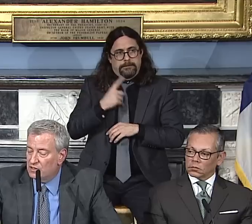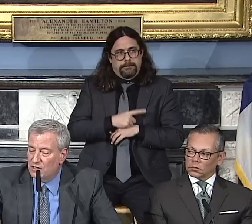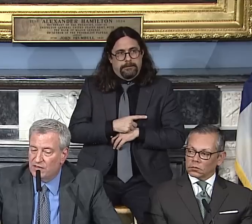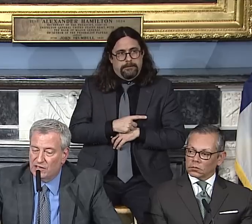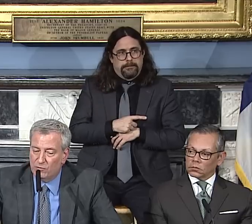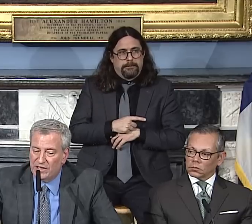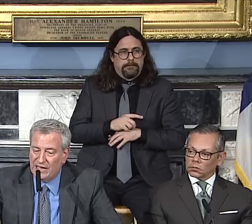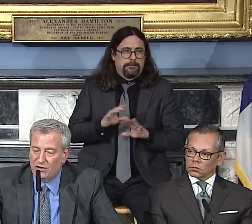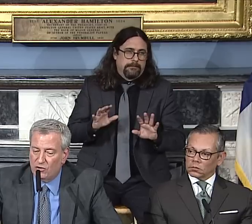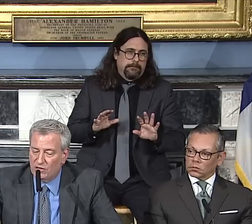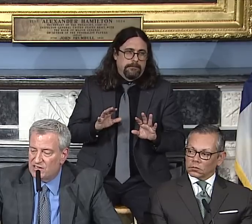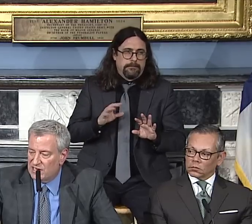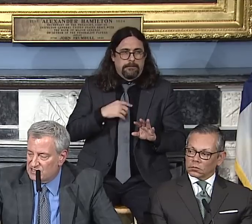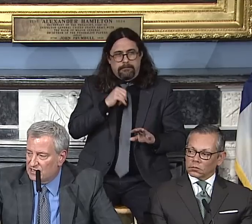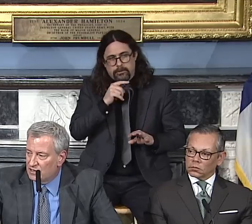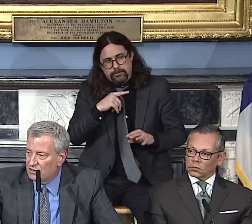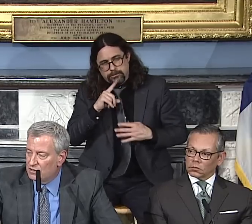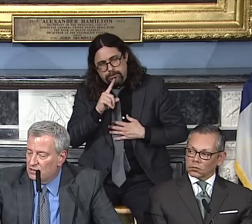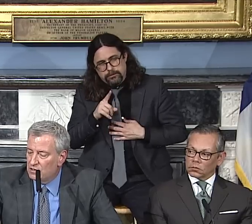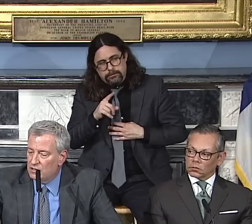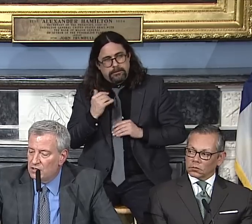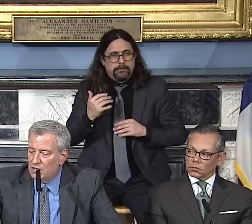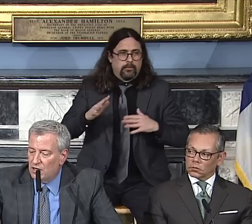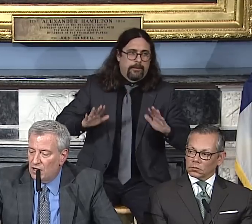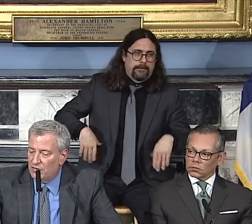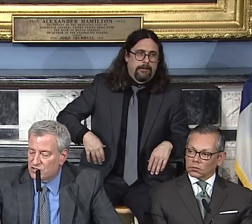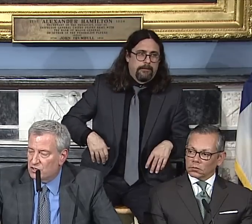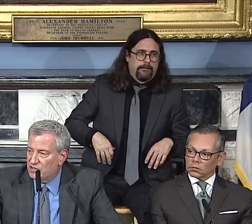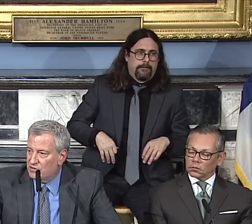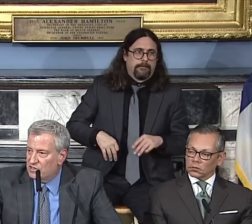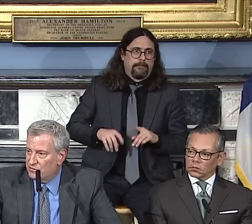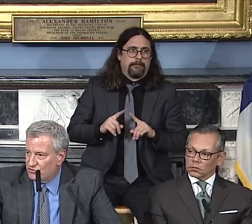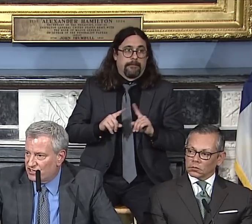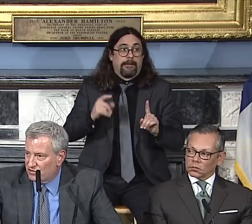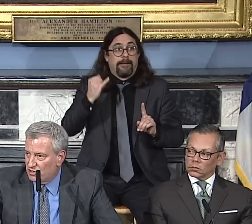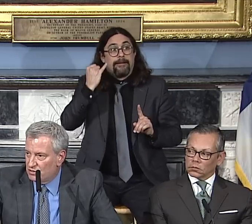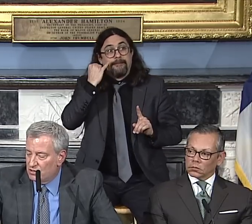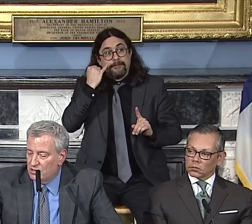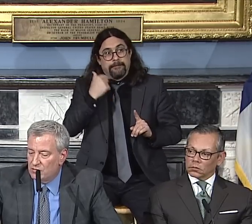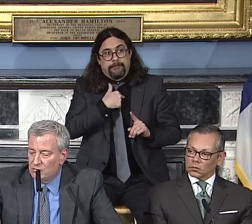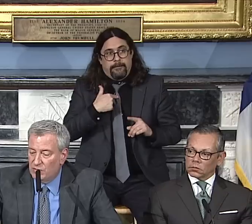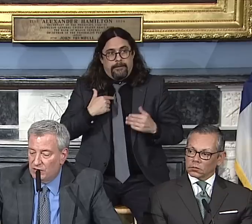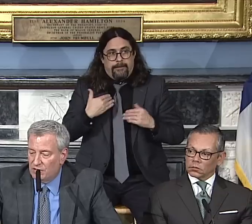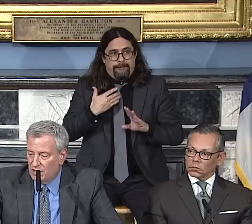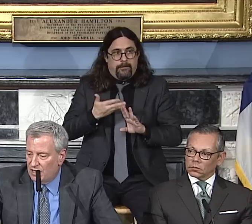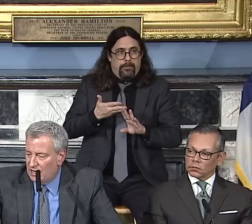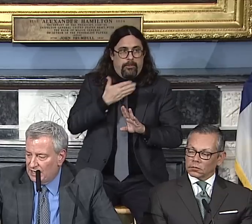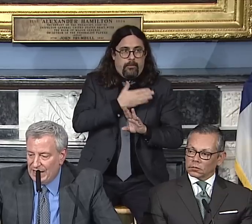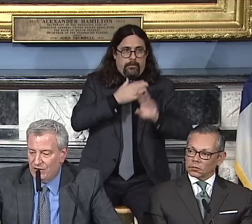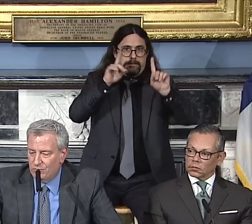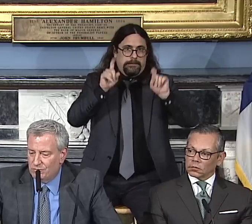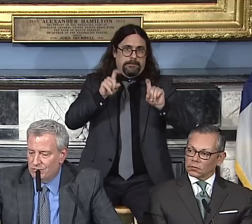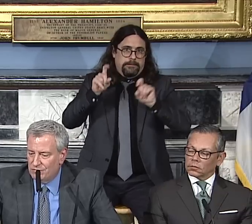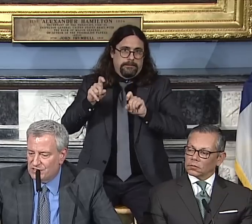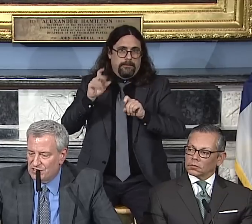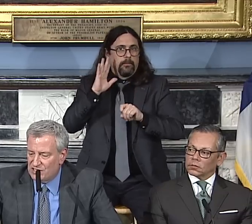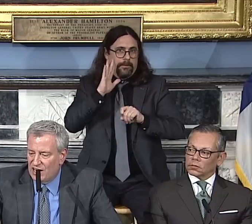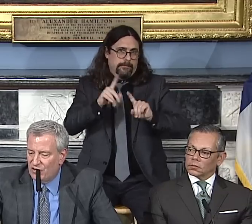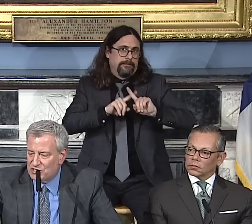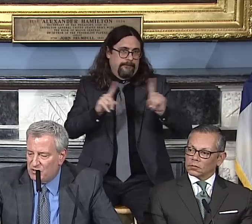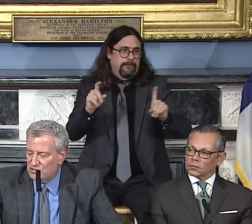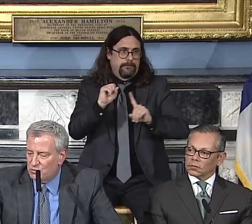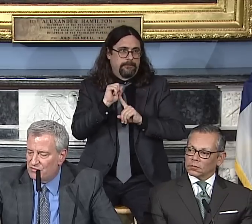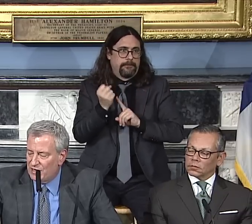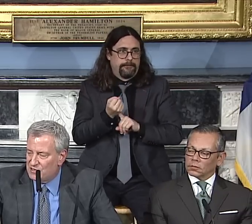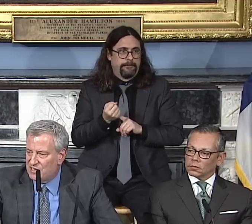I think if we had had early testing, this could have been a very different trajectory. But again, this